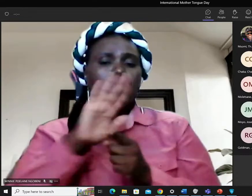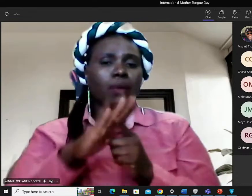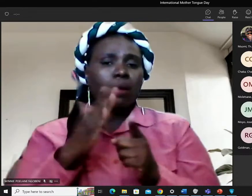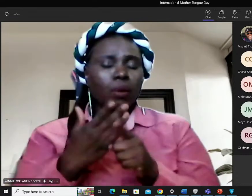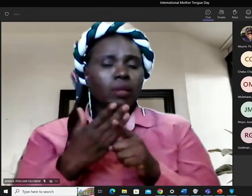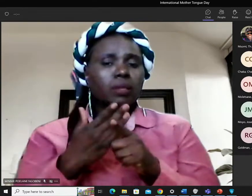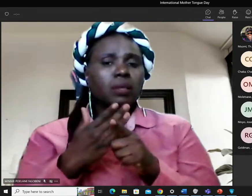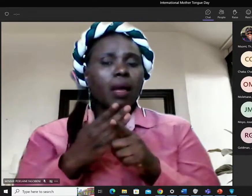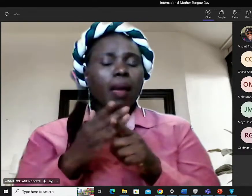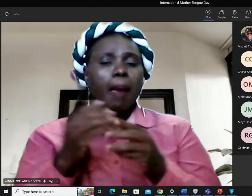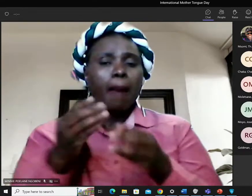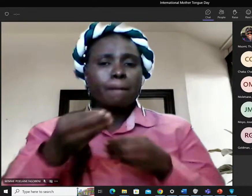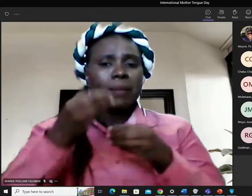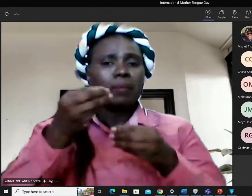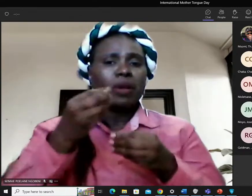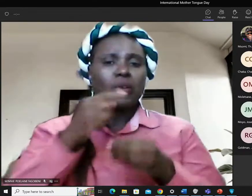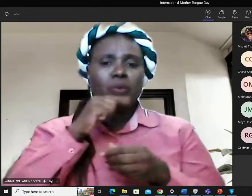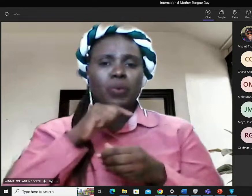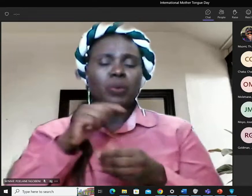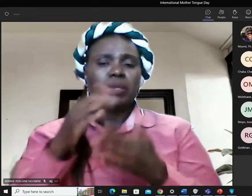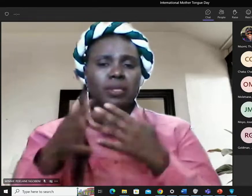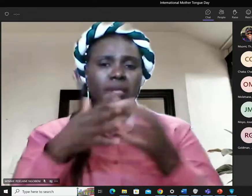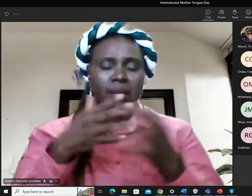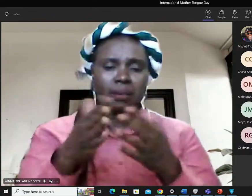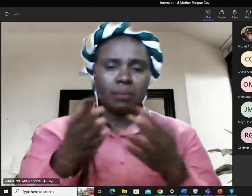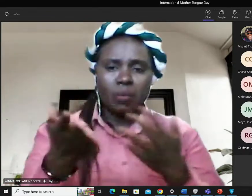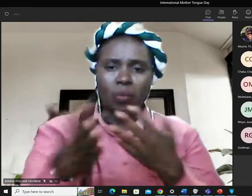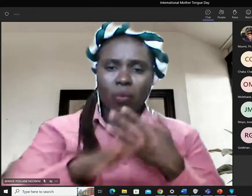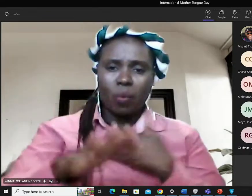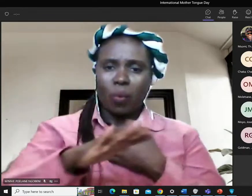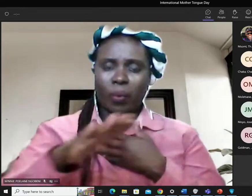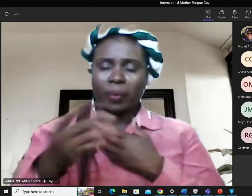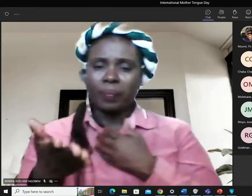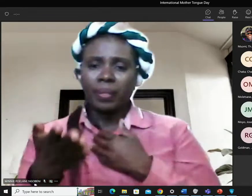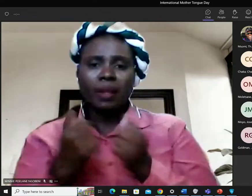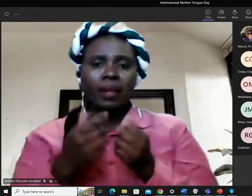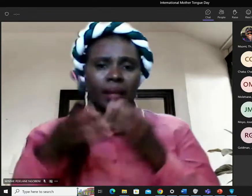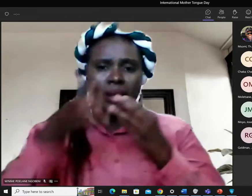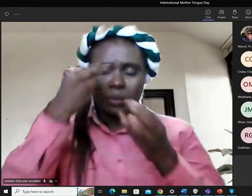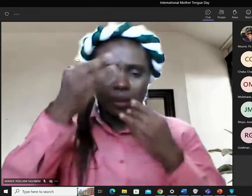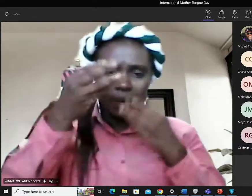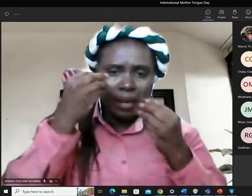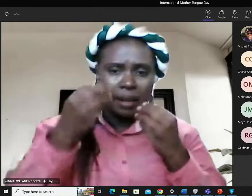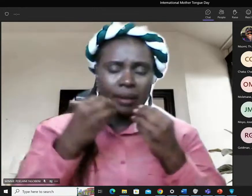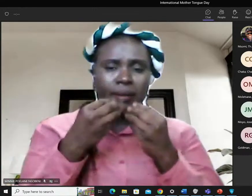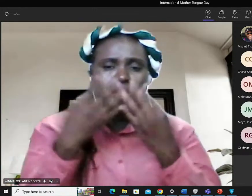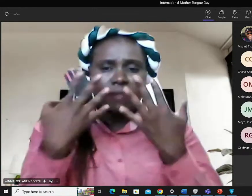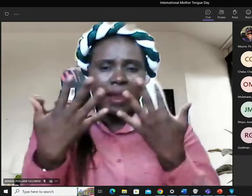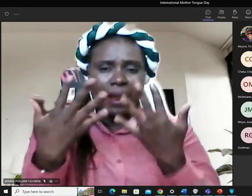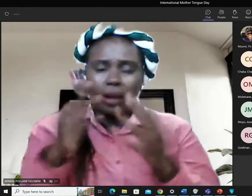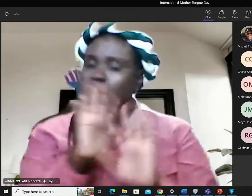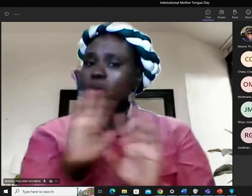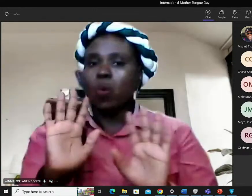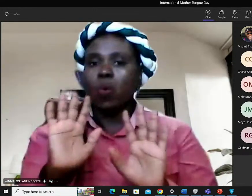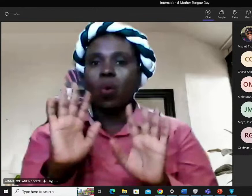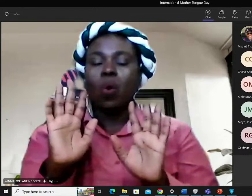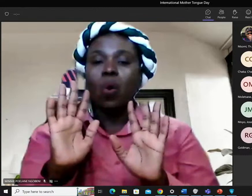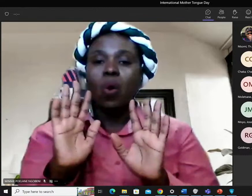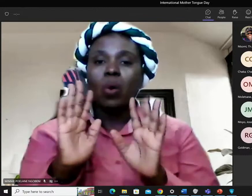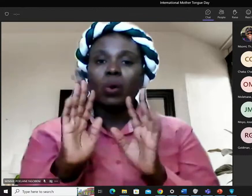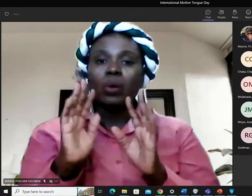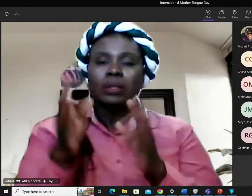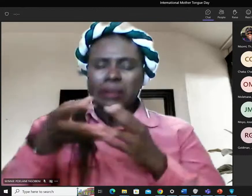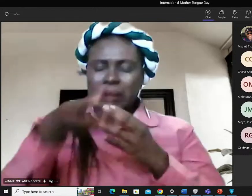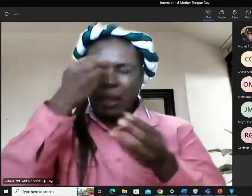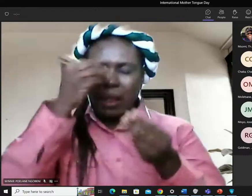module is actually useful some way. It is not good to actually learn something for the sake of learning it. They want to actually see it come